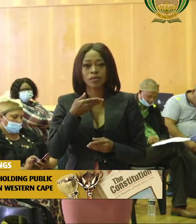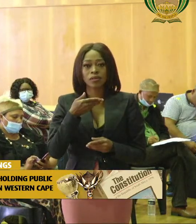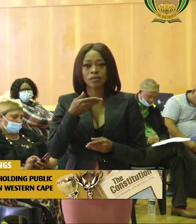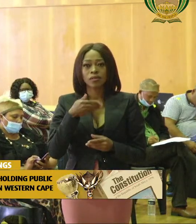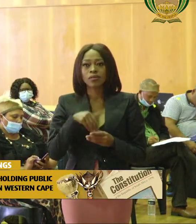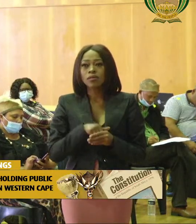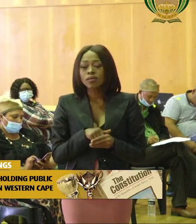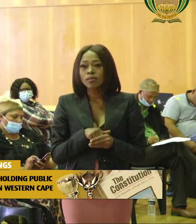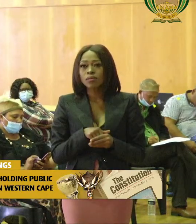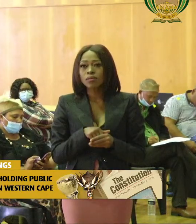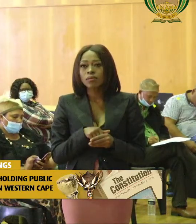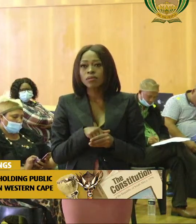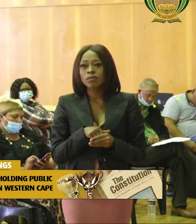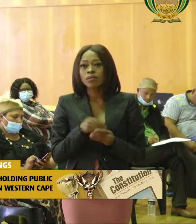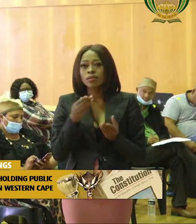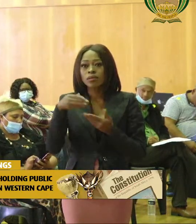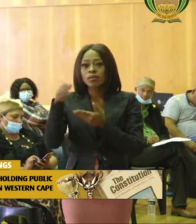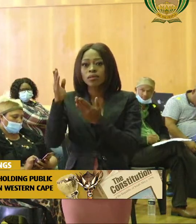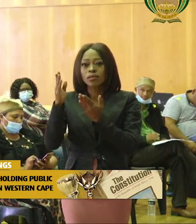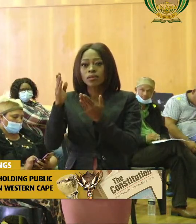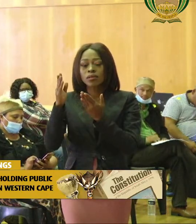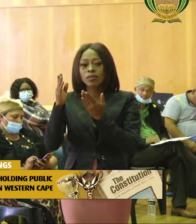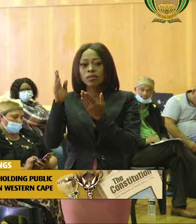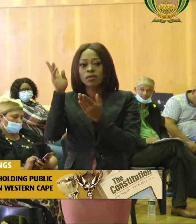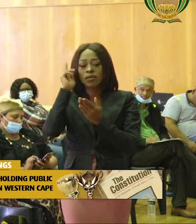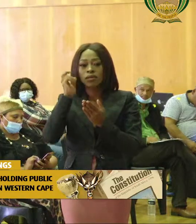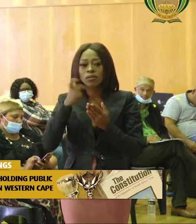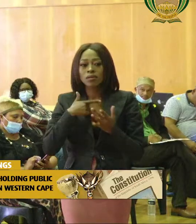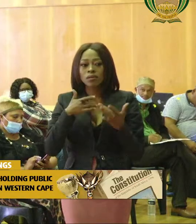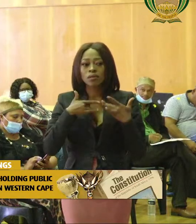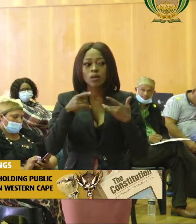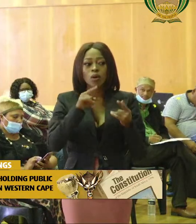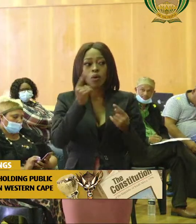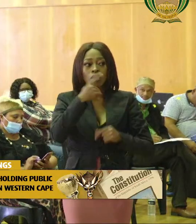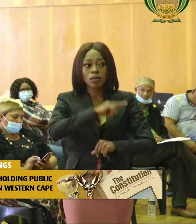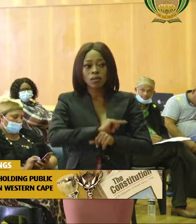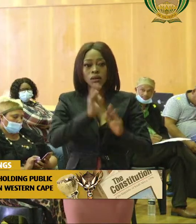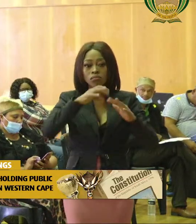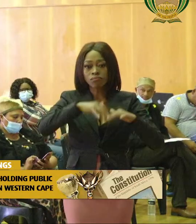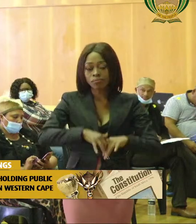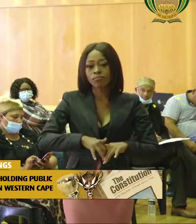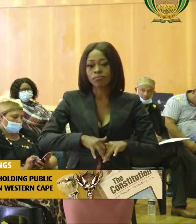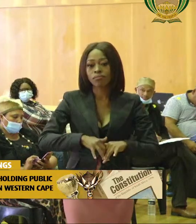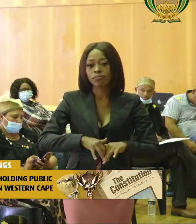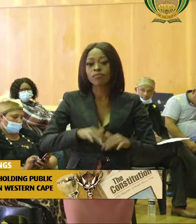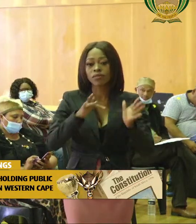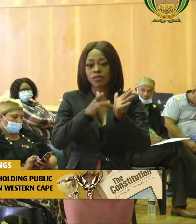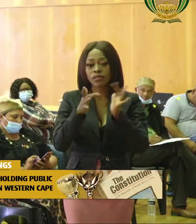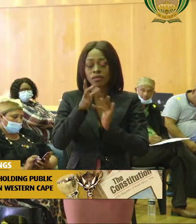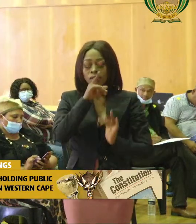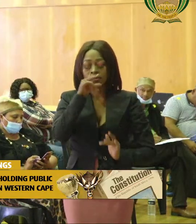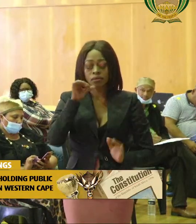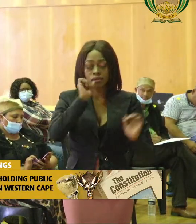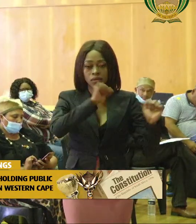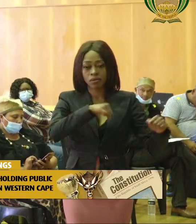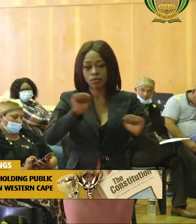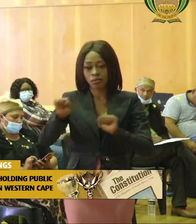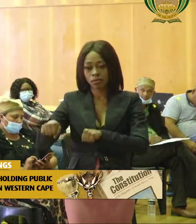my God, om hom te laat val. In Jesus' naam.